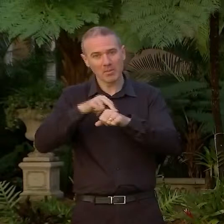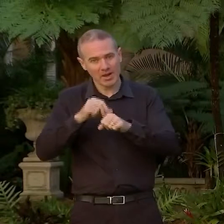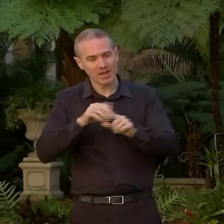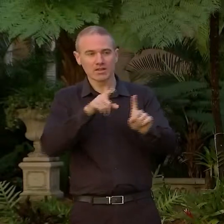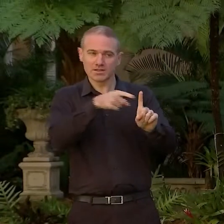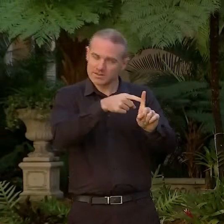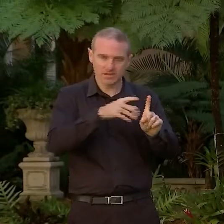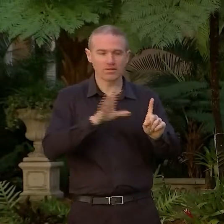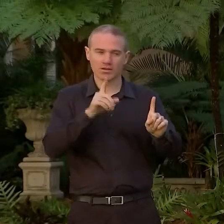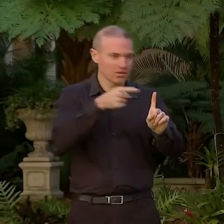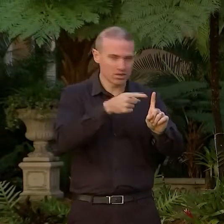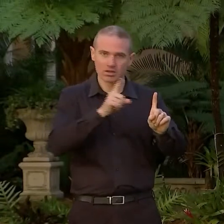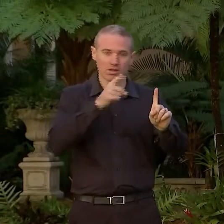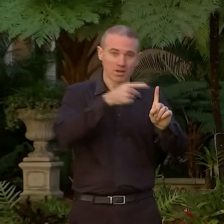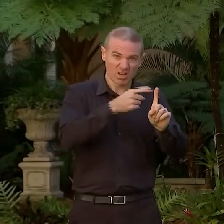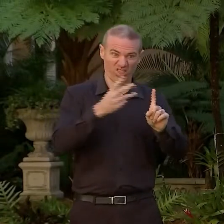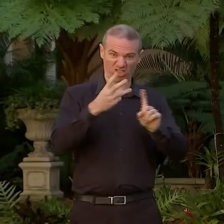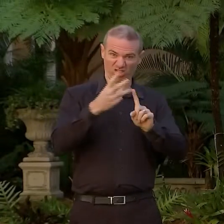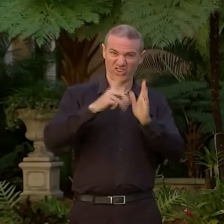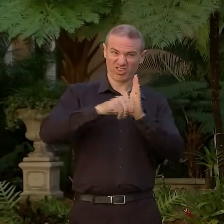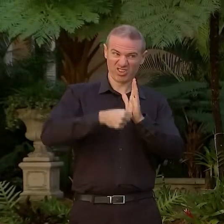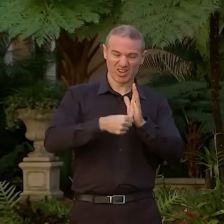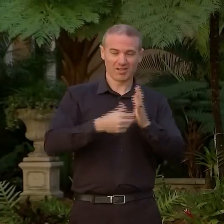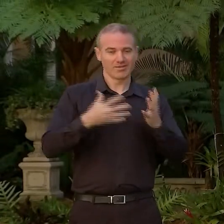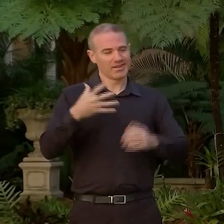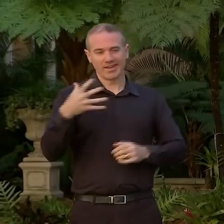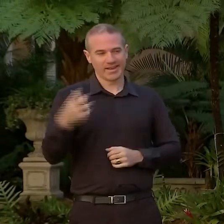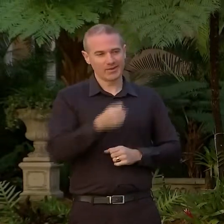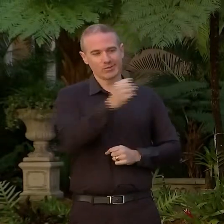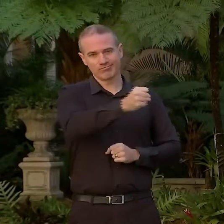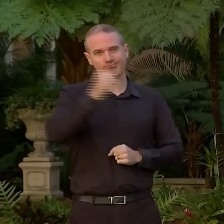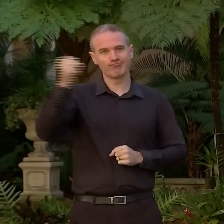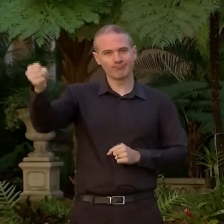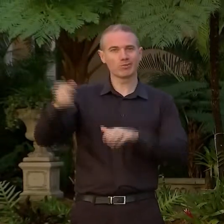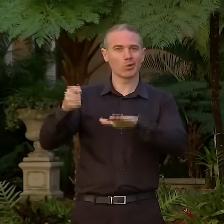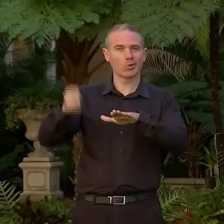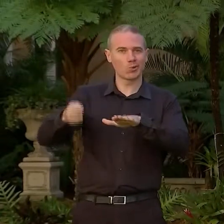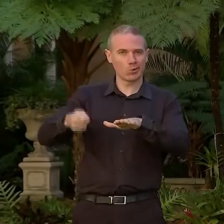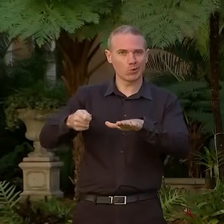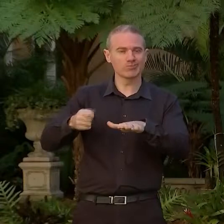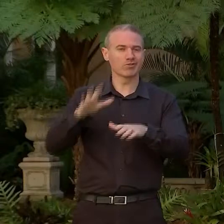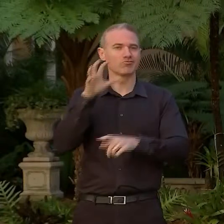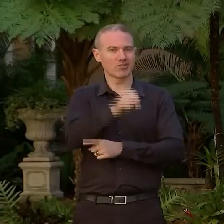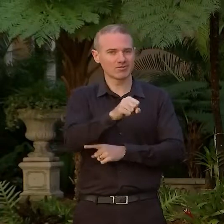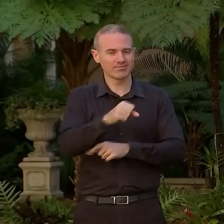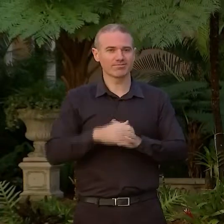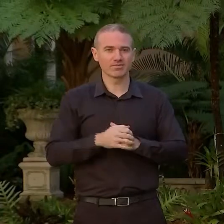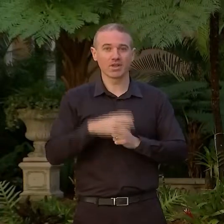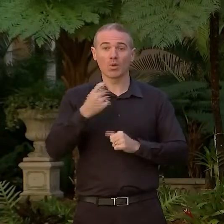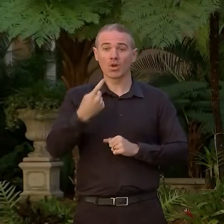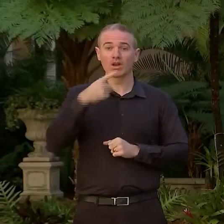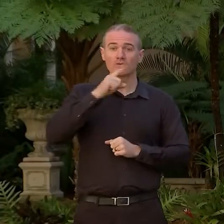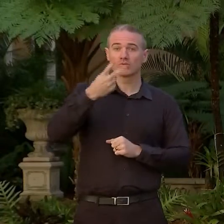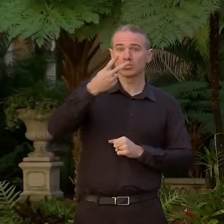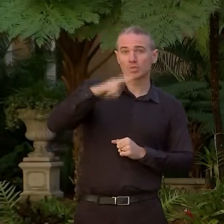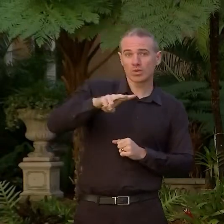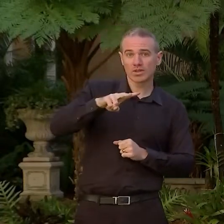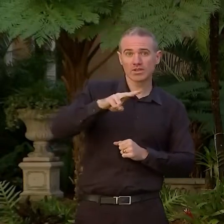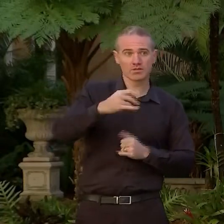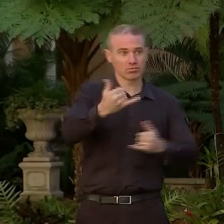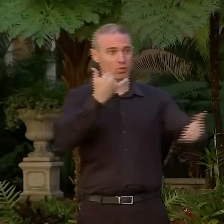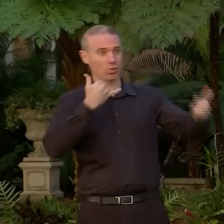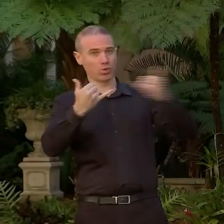lockdown rules. So in the end, we had no option but to put that person before the court. We dealt with 120 calls for service,